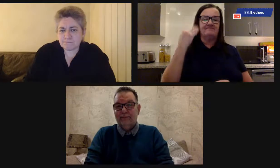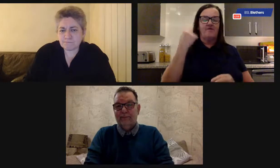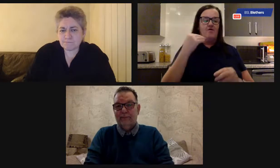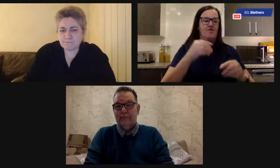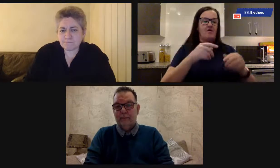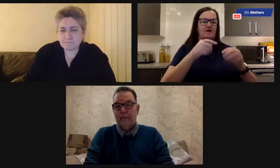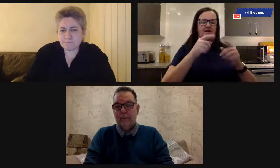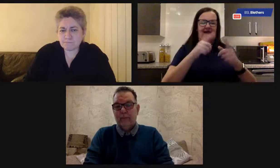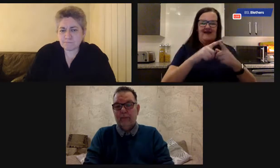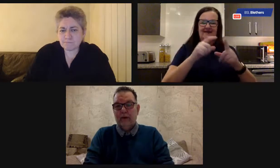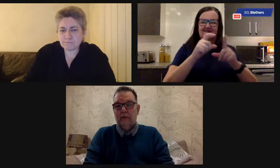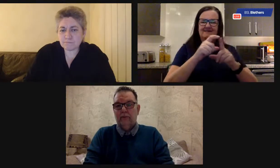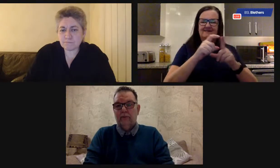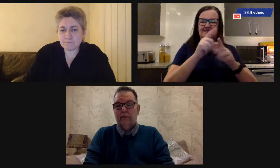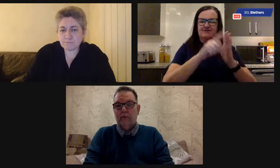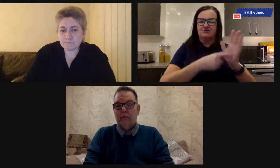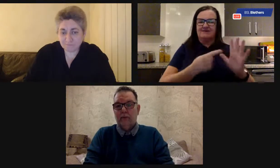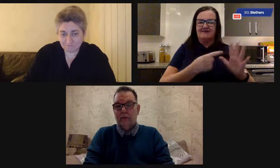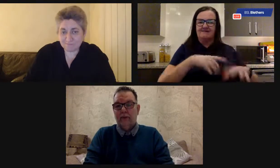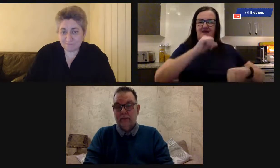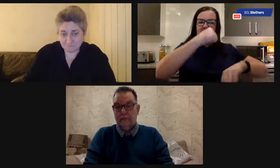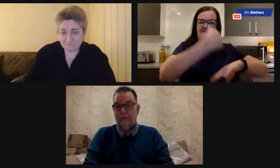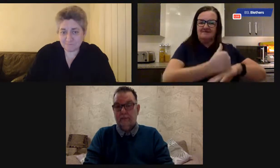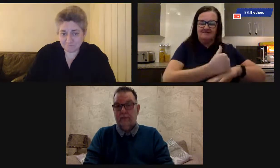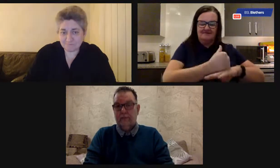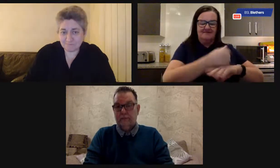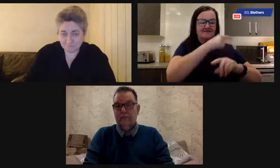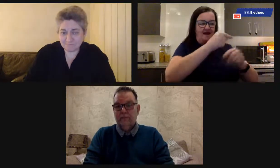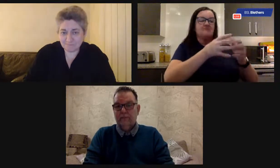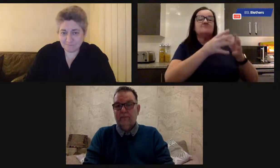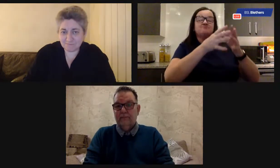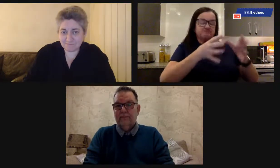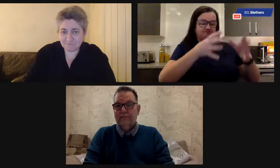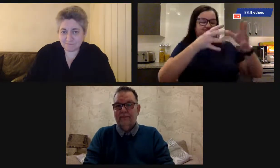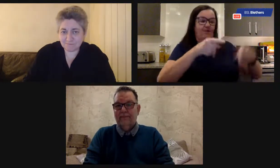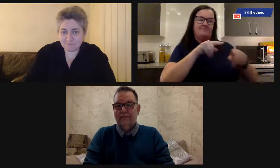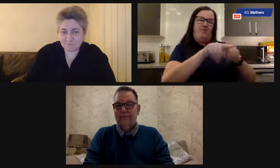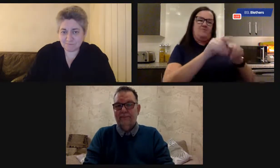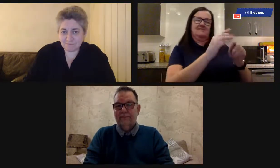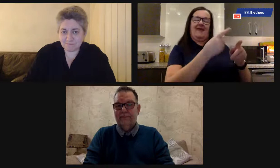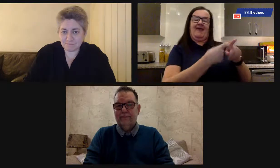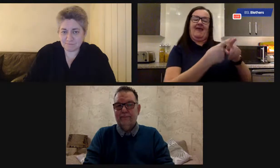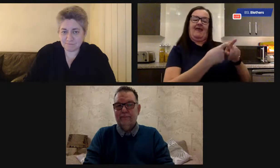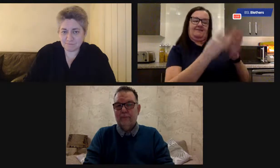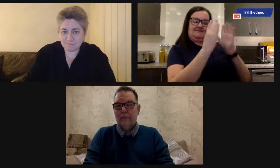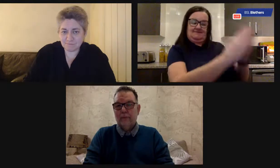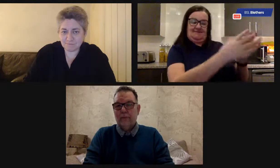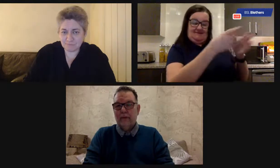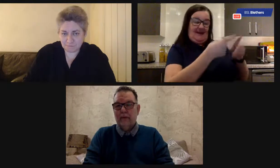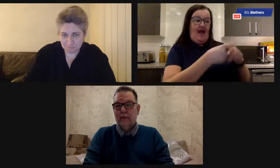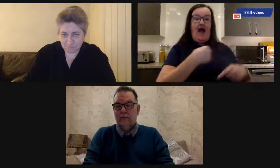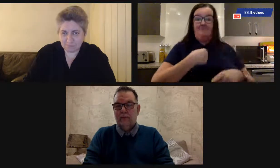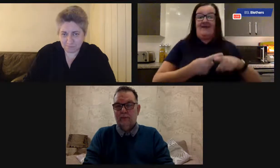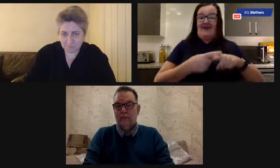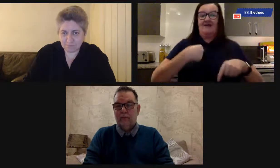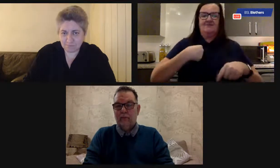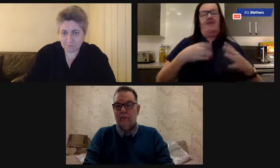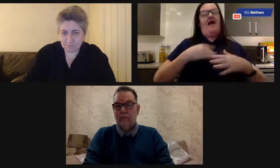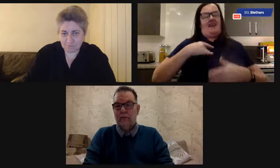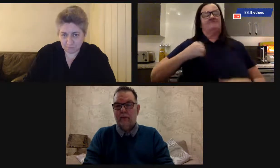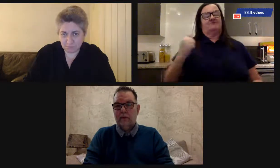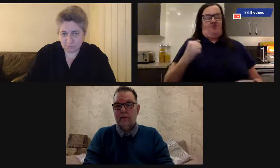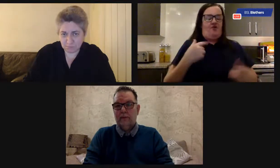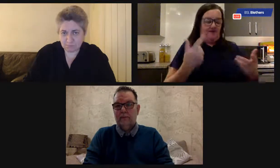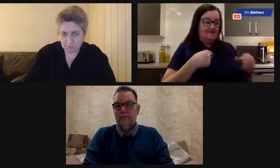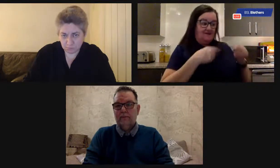enough interest in Scotland? What do you think? Well, when we had obviously our English deaf Darby and Joan, it was certainly